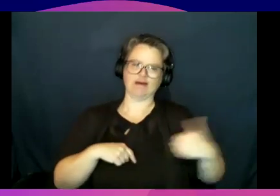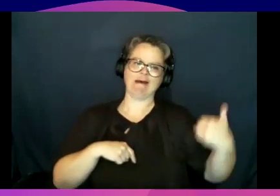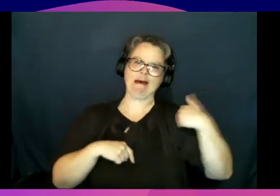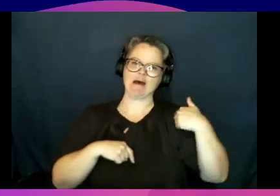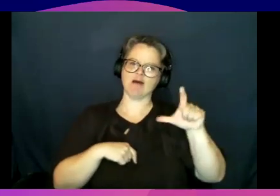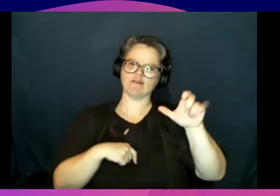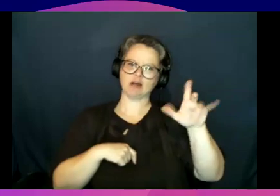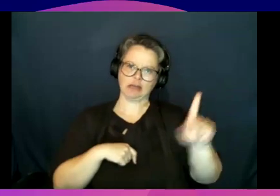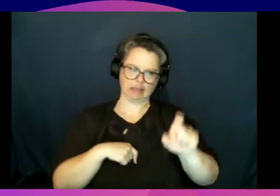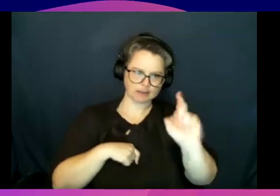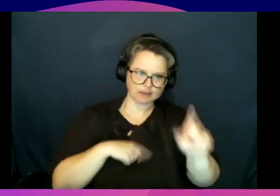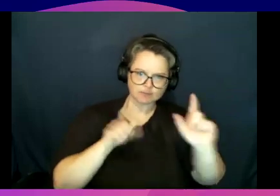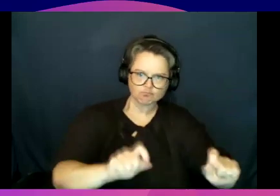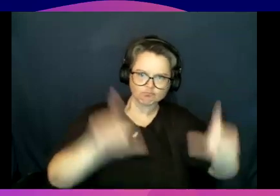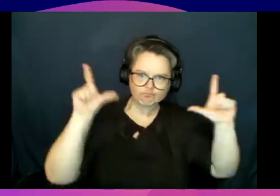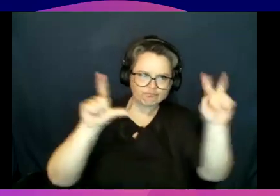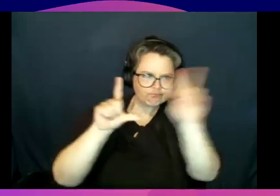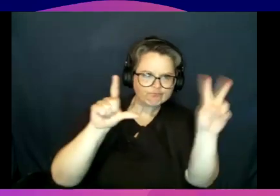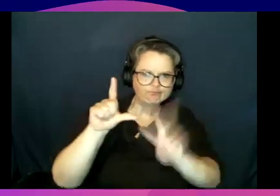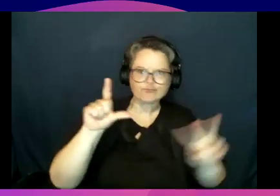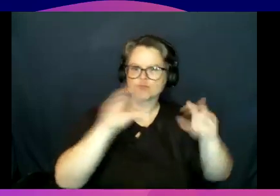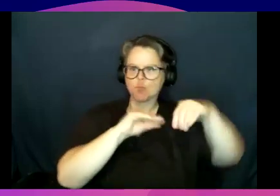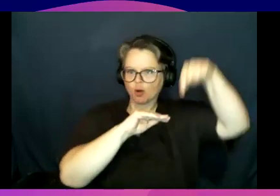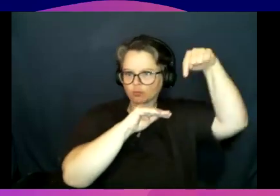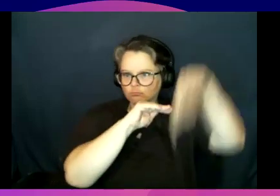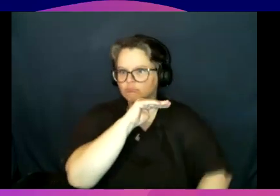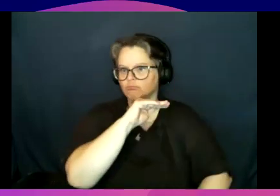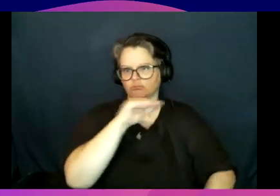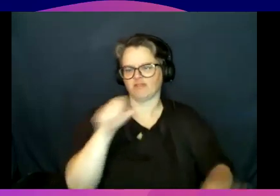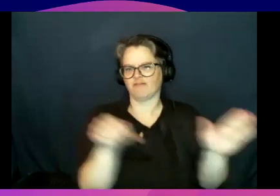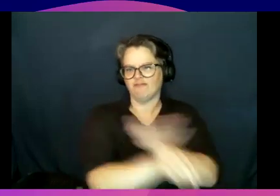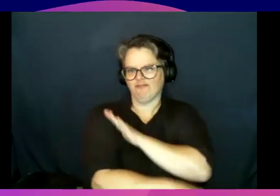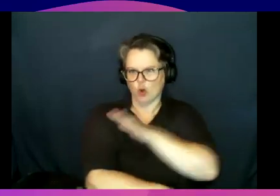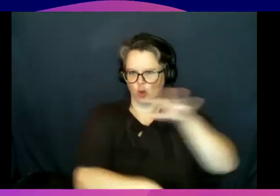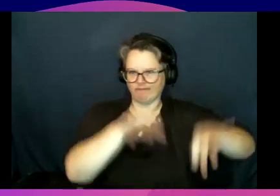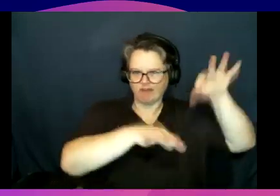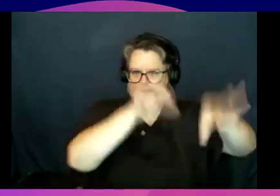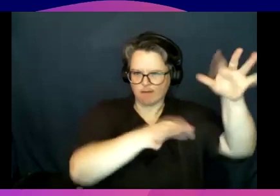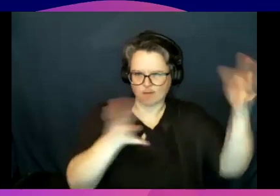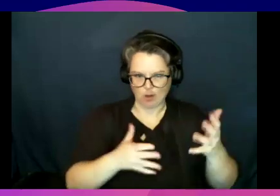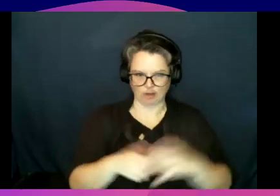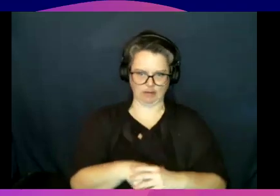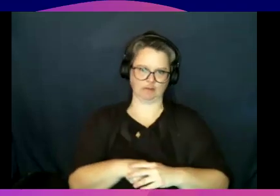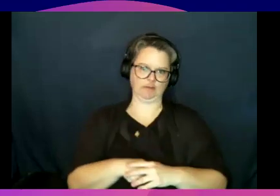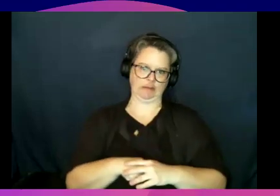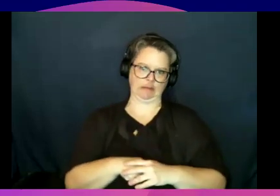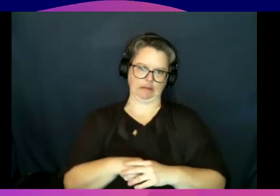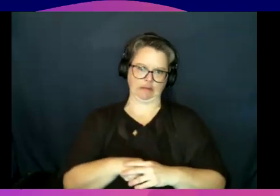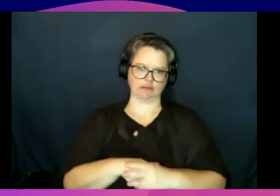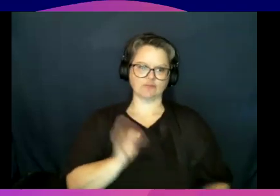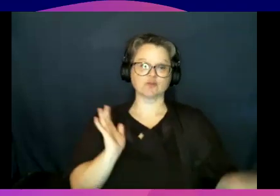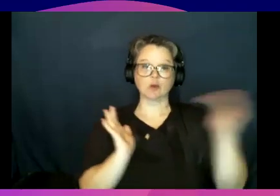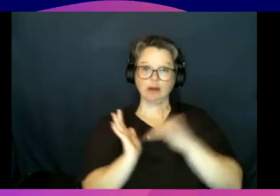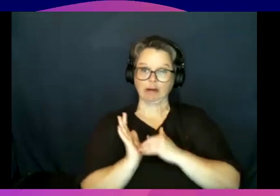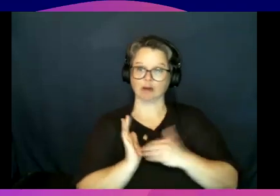So what I found really interesting while Jen was talking is there's quite a lot of overlaps with those collective care model that she developed in